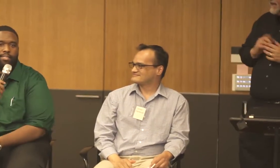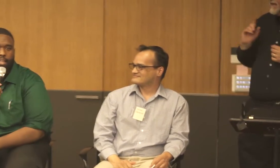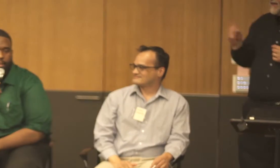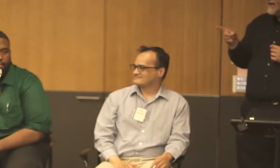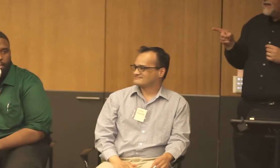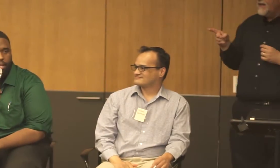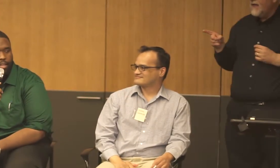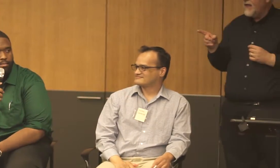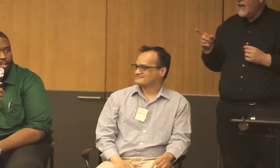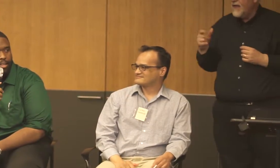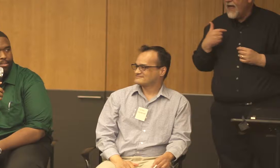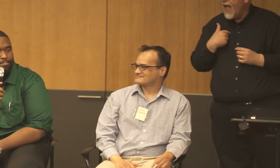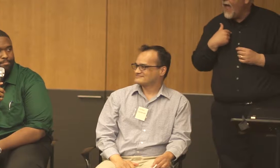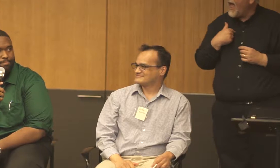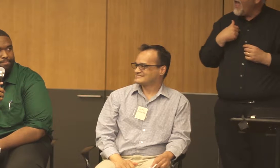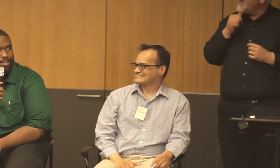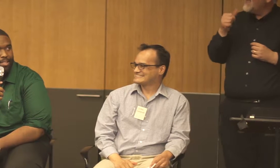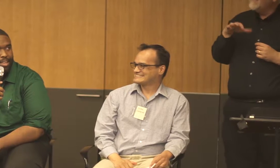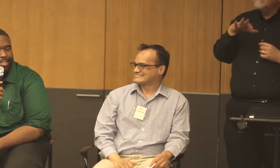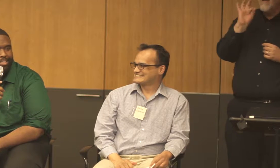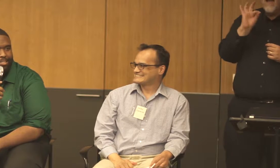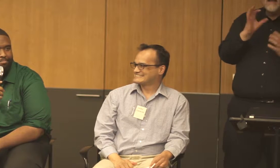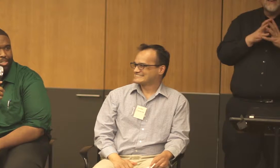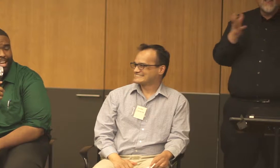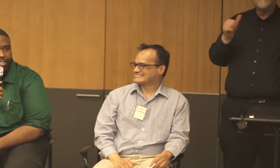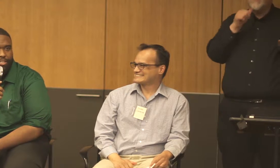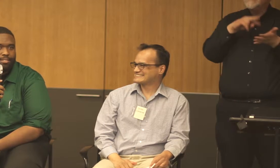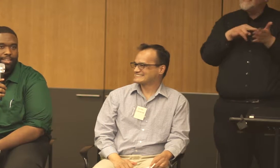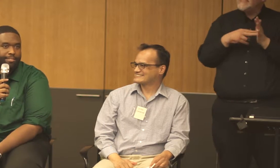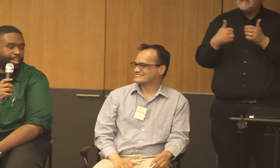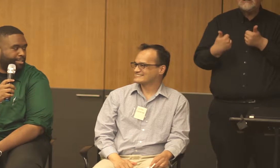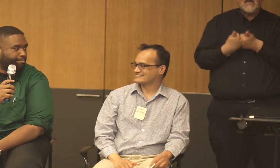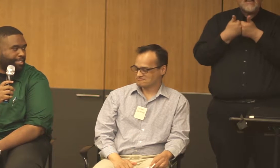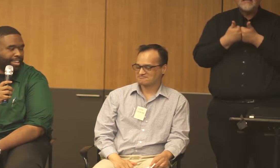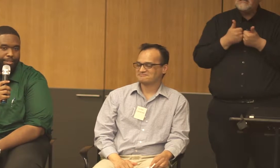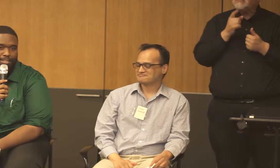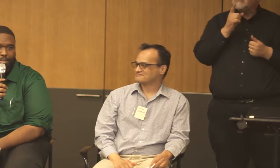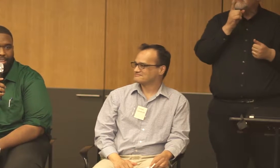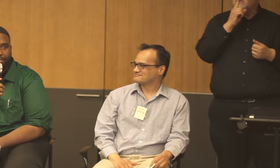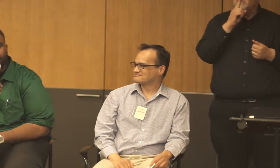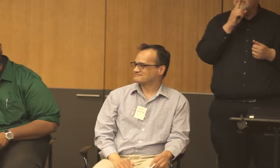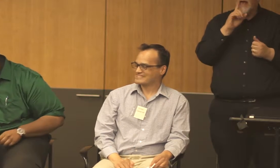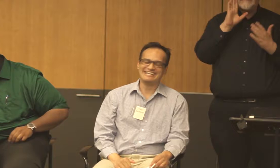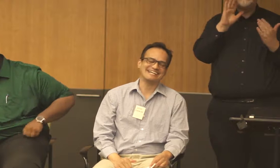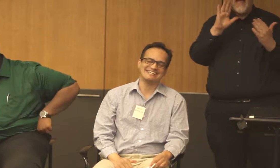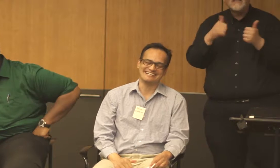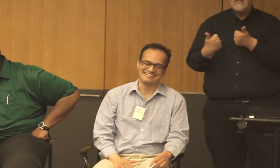I can't say that I found a lot of unintended challenges. I think I always expect